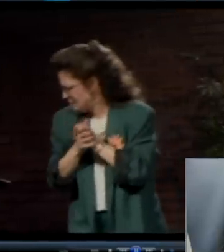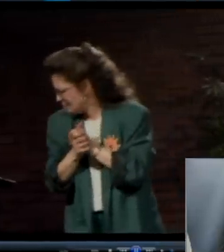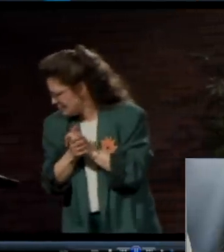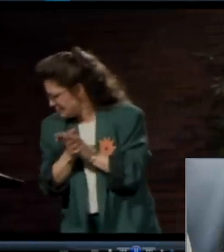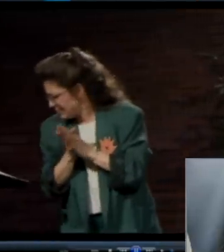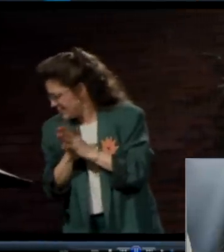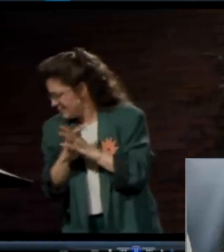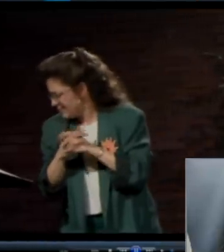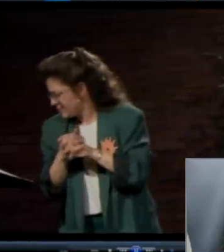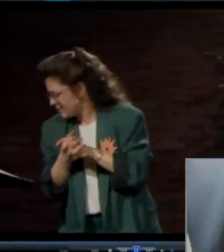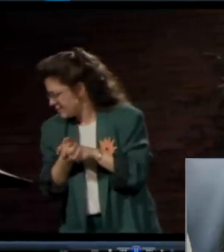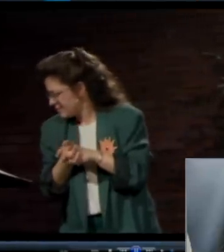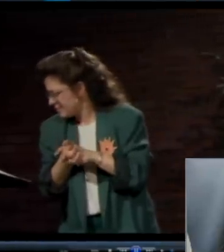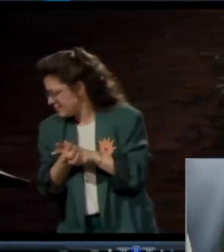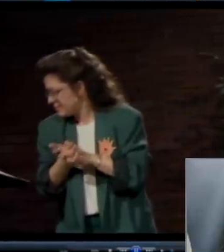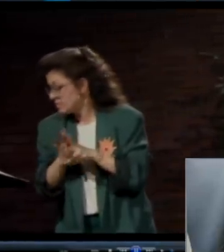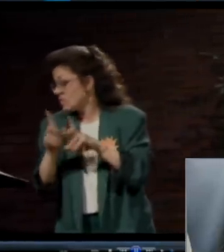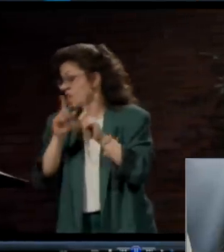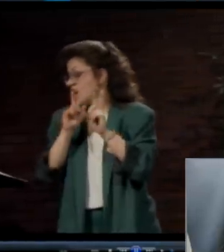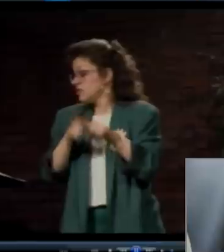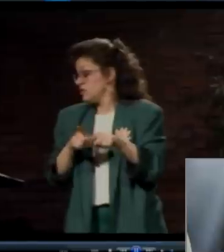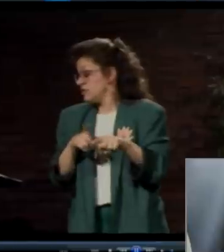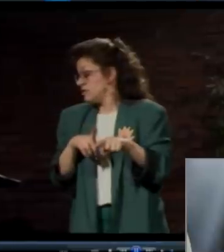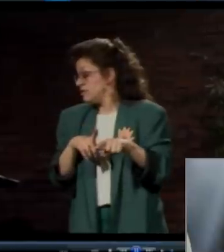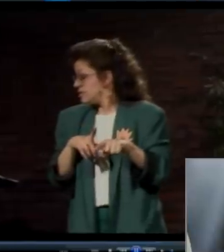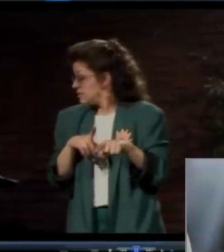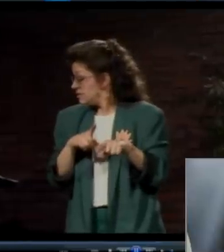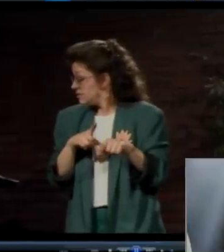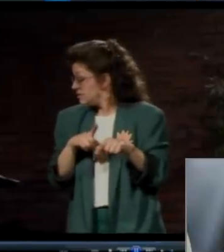Okay, some of you aren't answering. Does that mean that you're thinking about it?